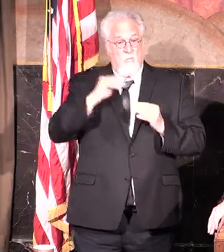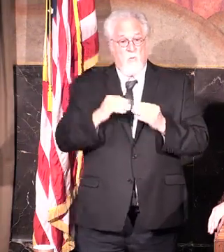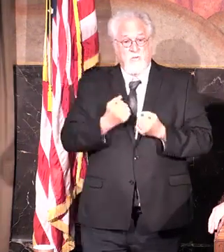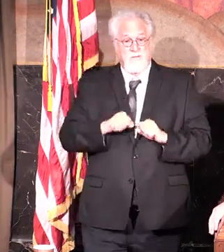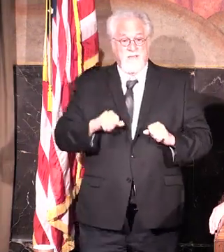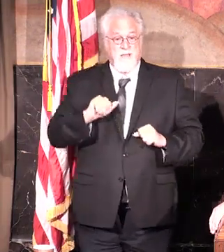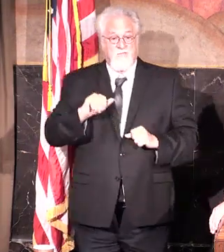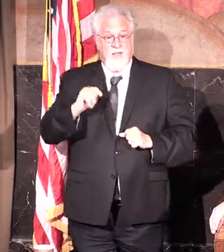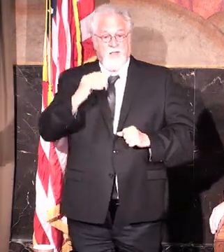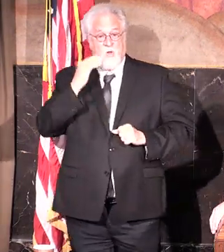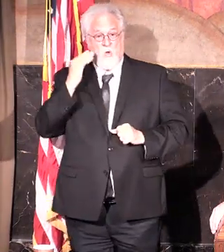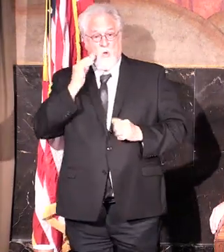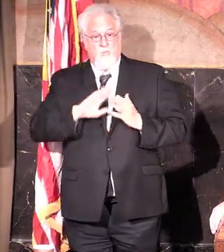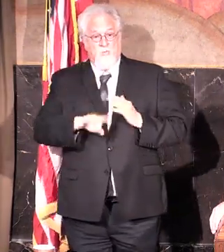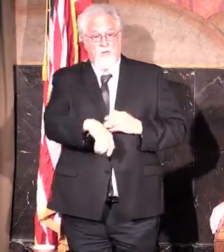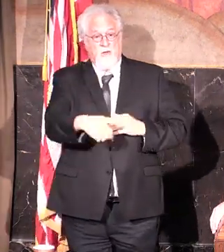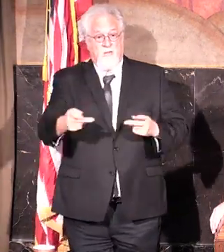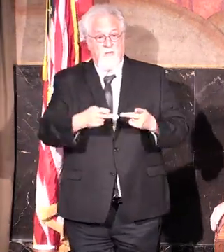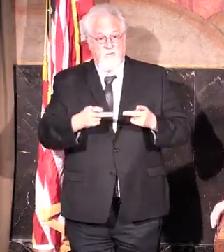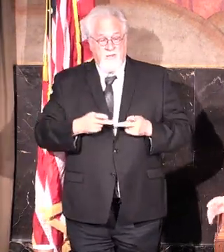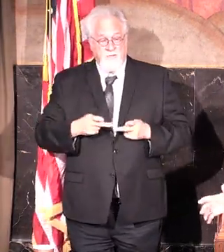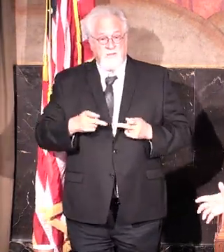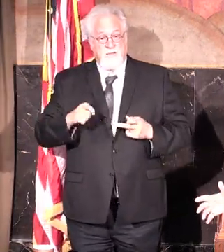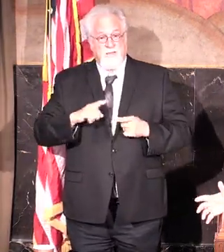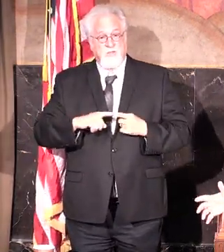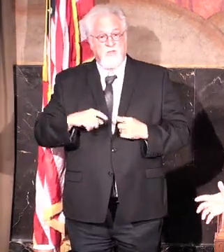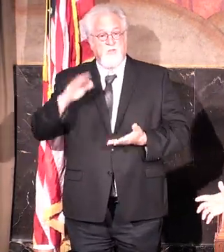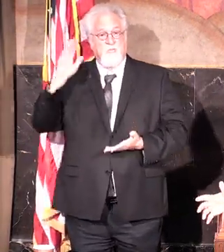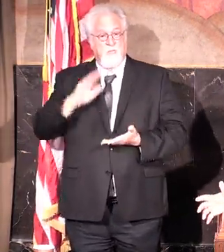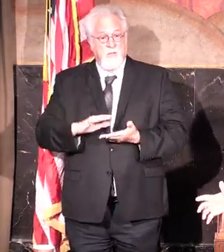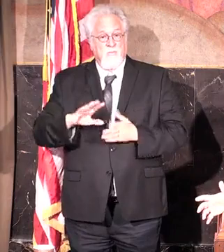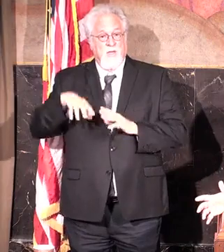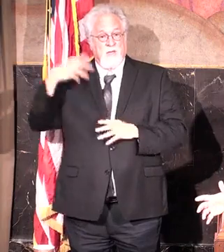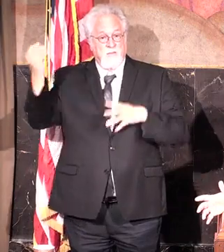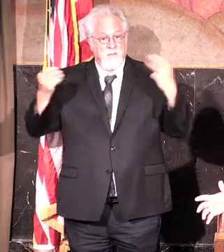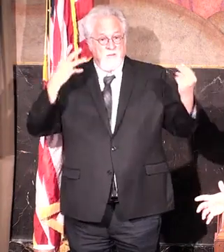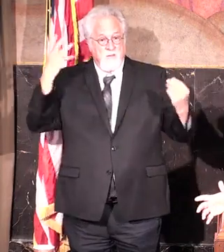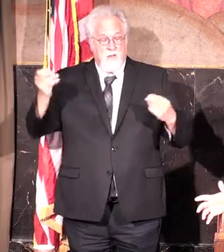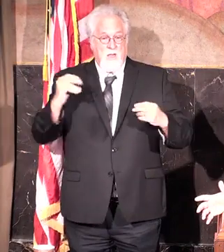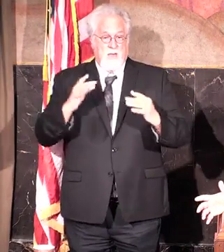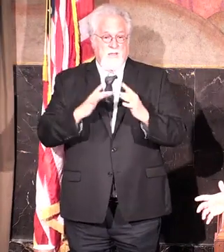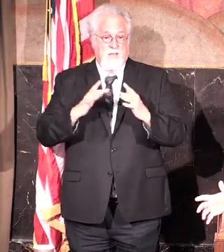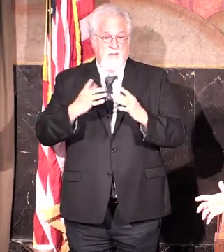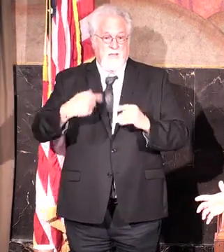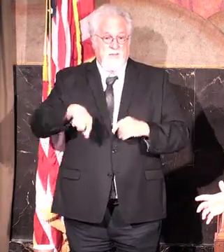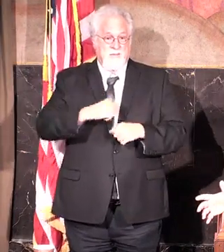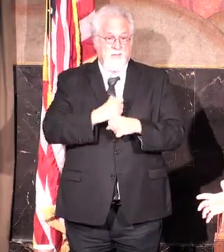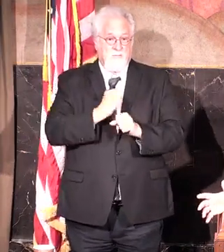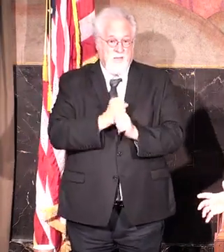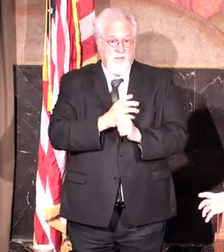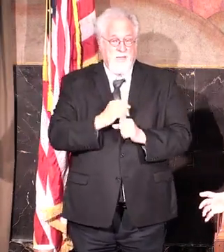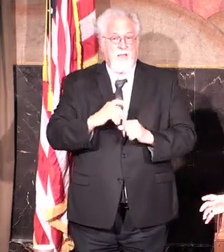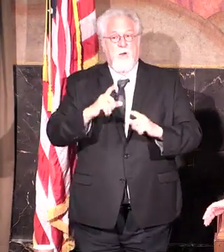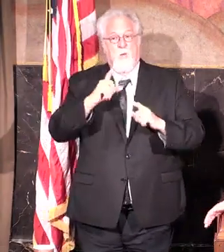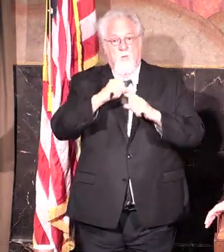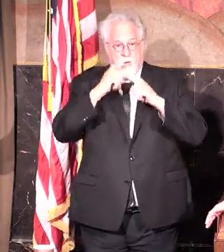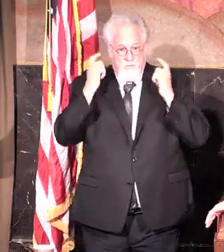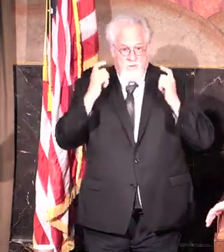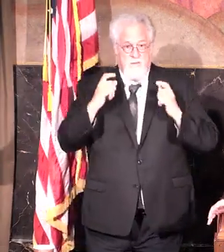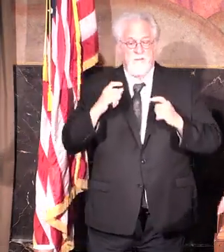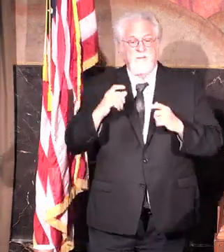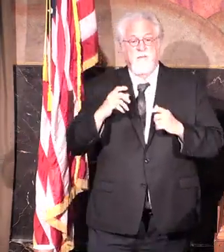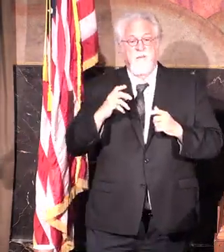are anywhere else, that they need to minimize their travel and the contacts that they make and make sure they wear their mask when they're outside their